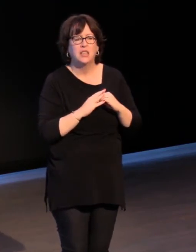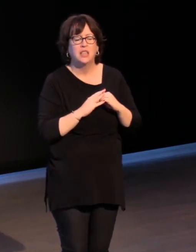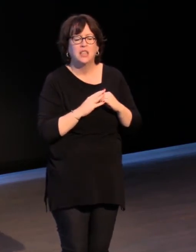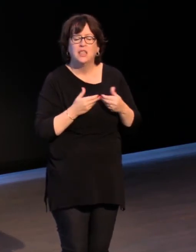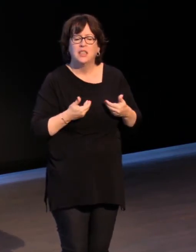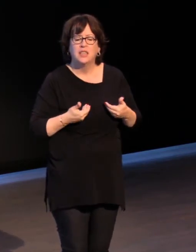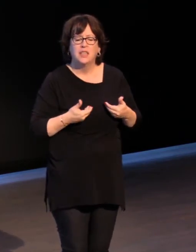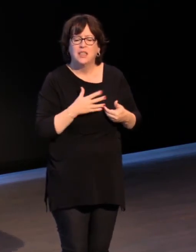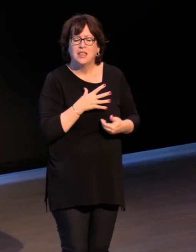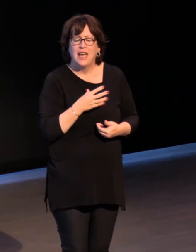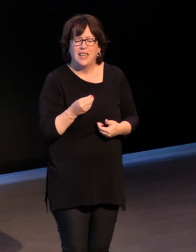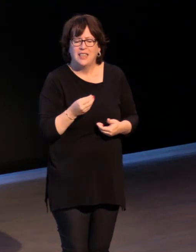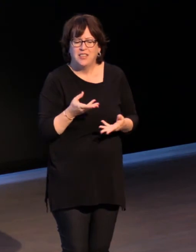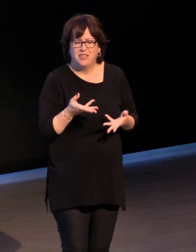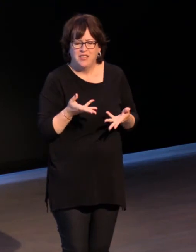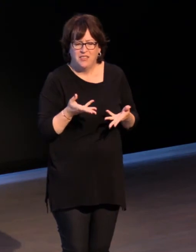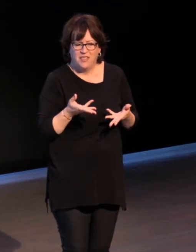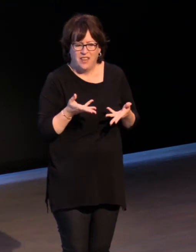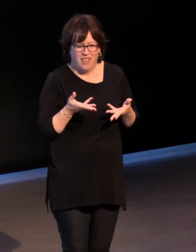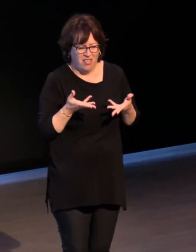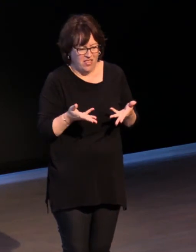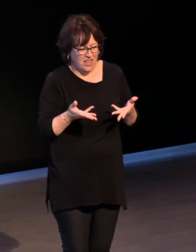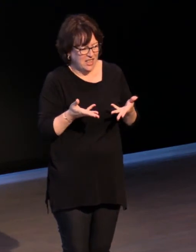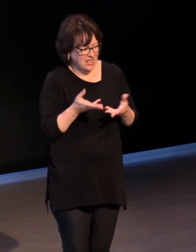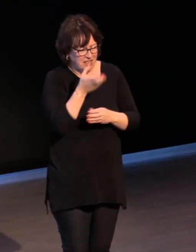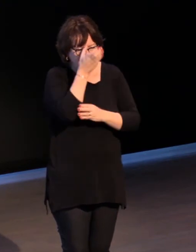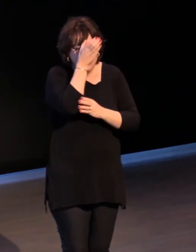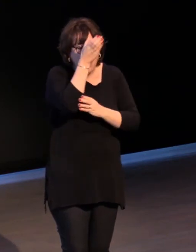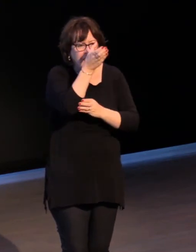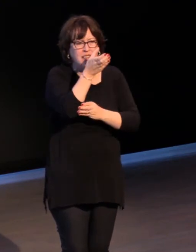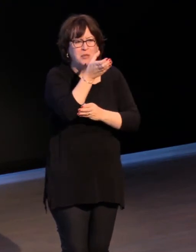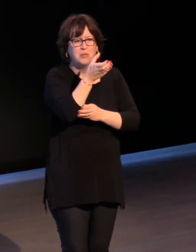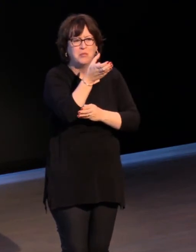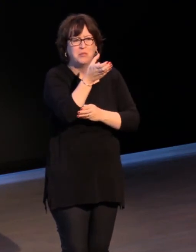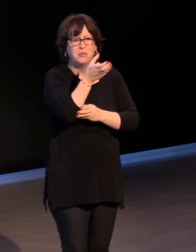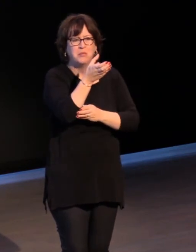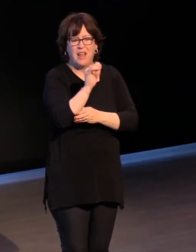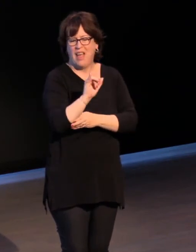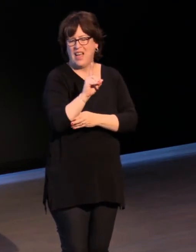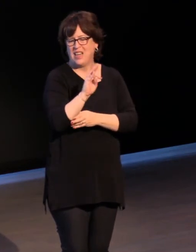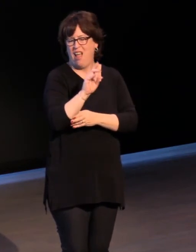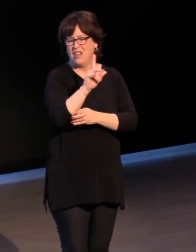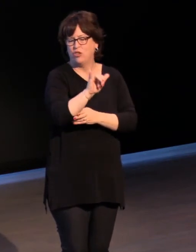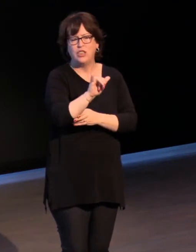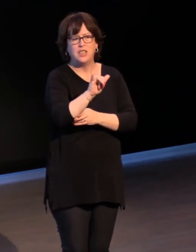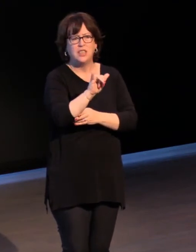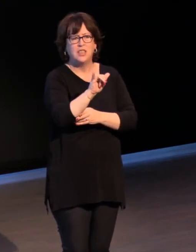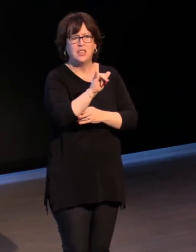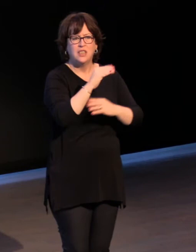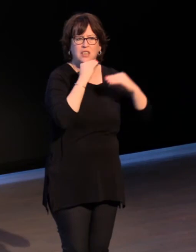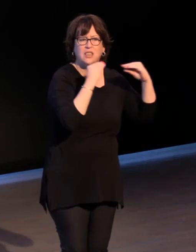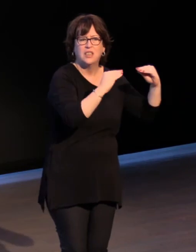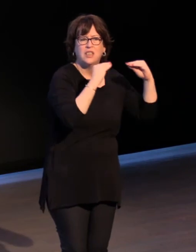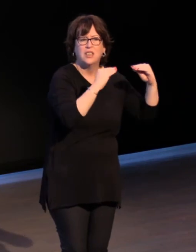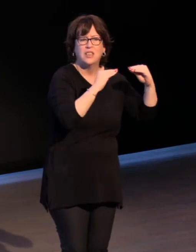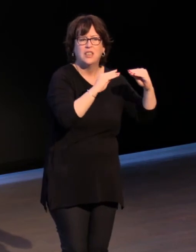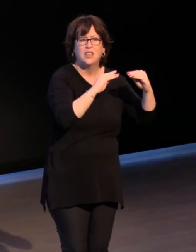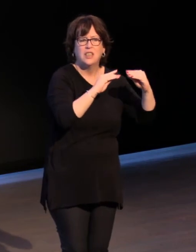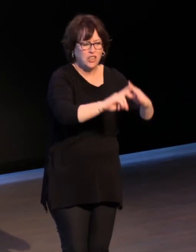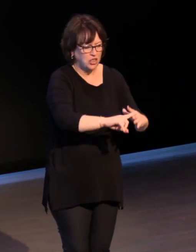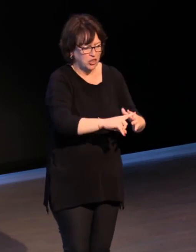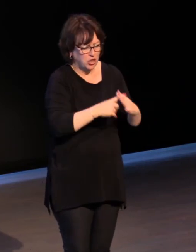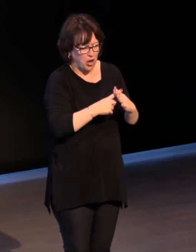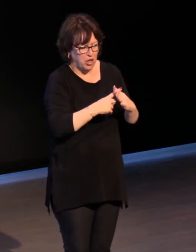And this ideology that was being taught, it started by killing